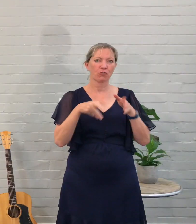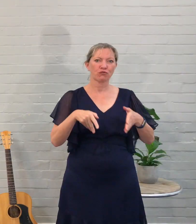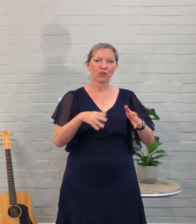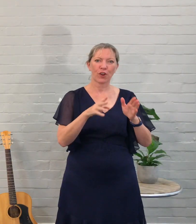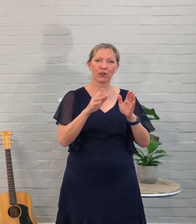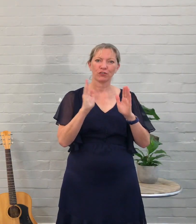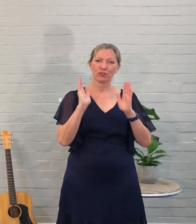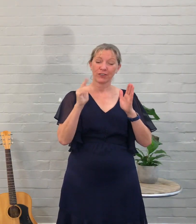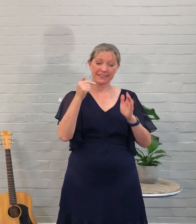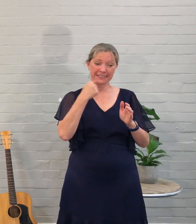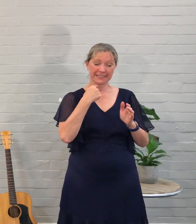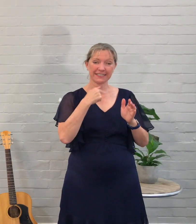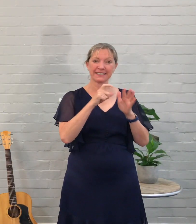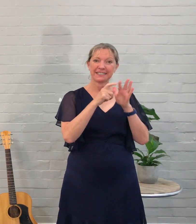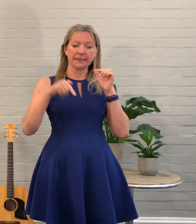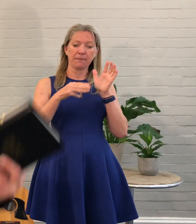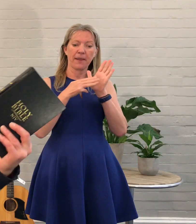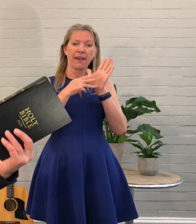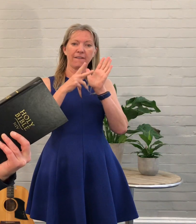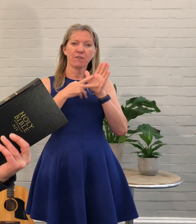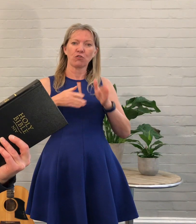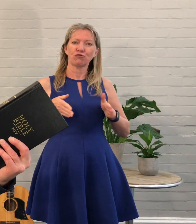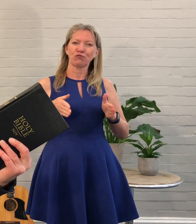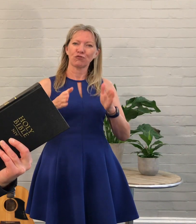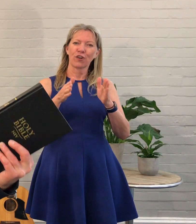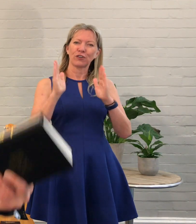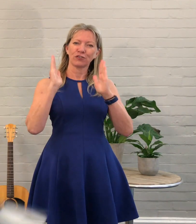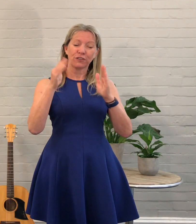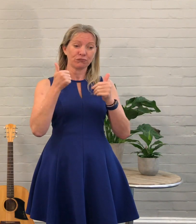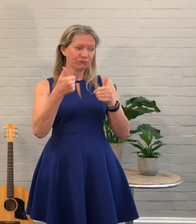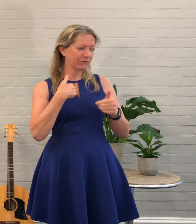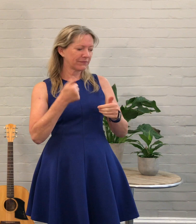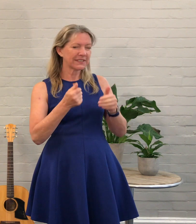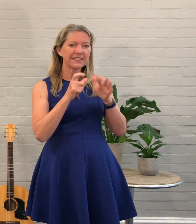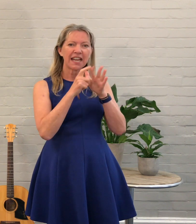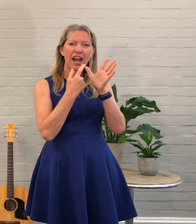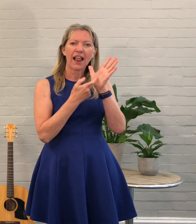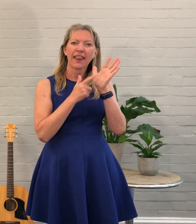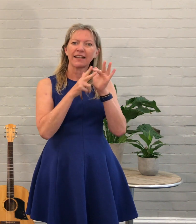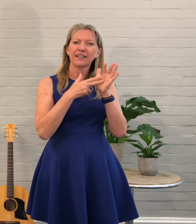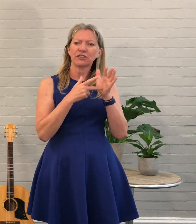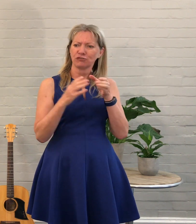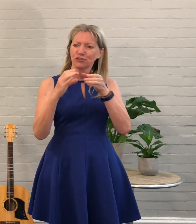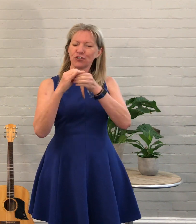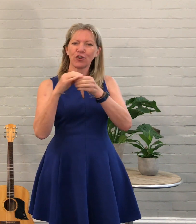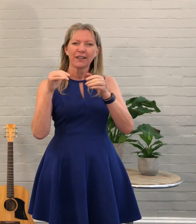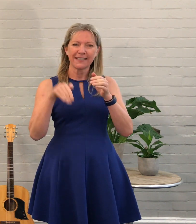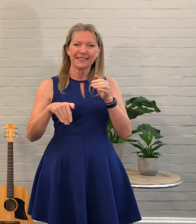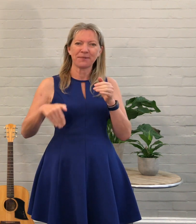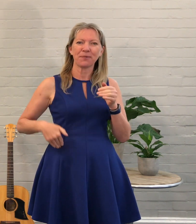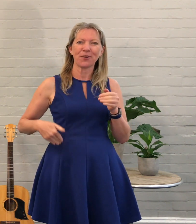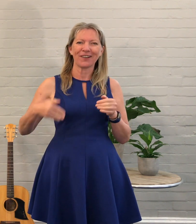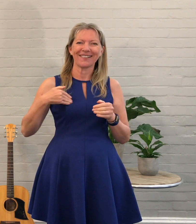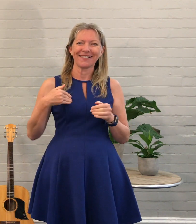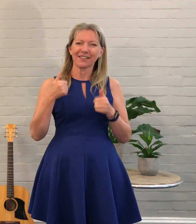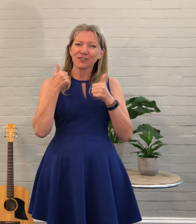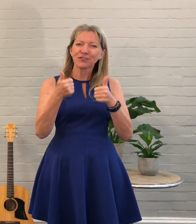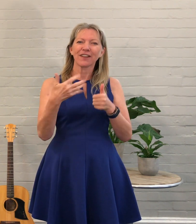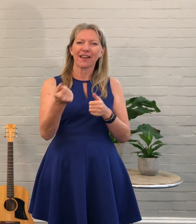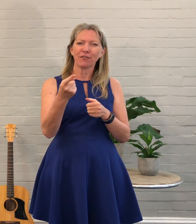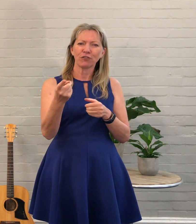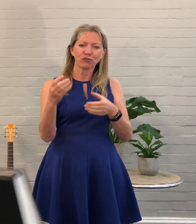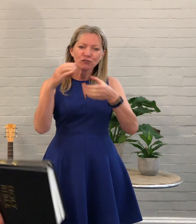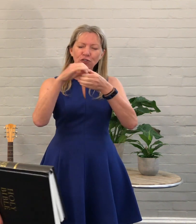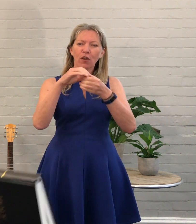And this is Darlene. And it's great to have Darlene joining us this morning, and it's wonderful to have you joining us from